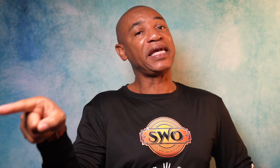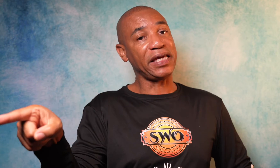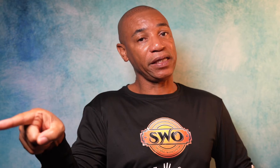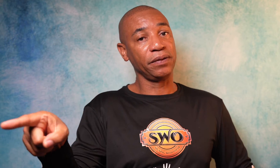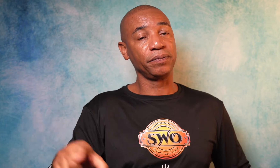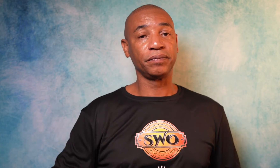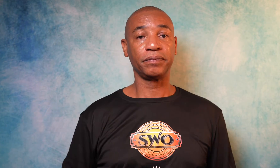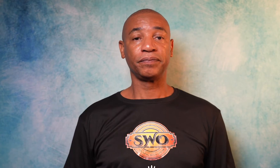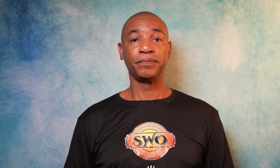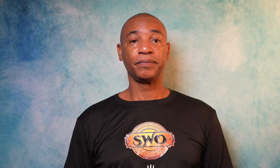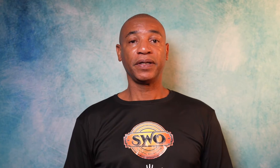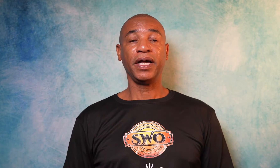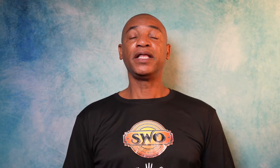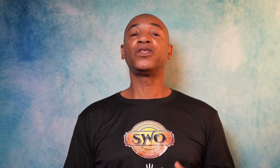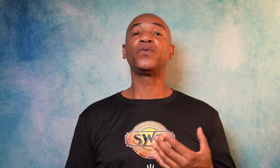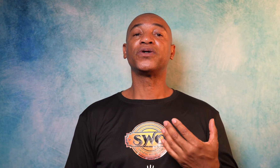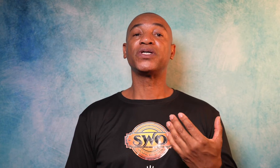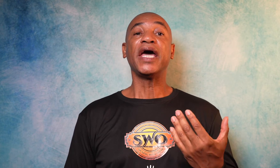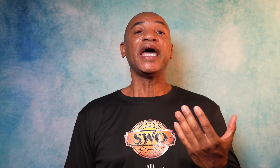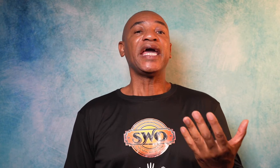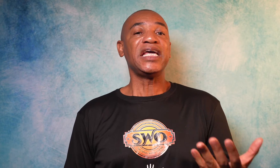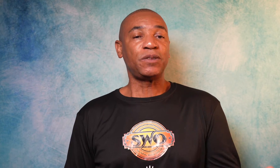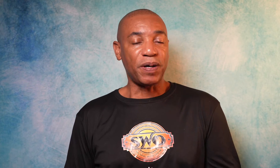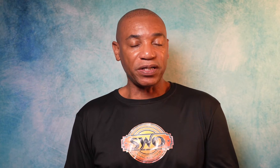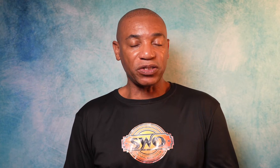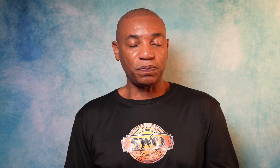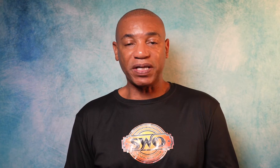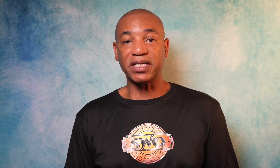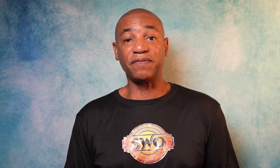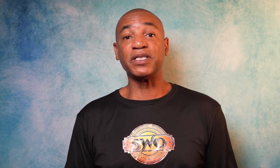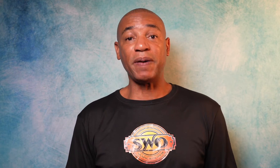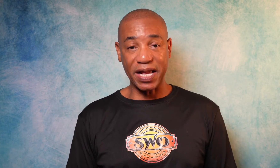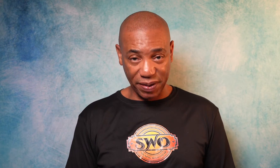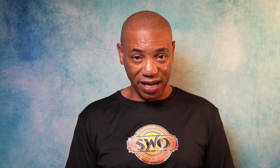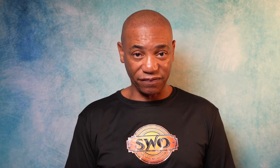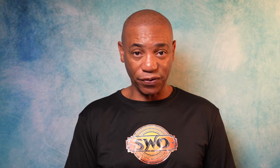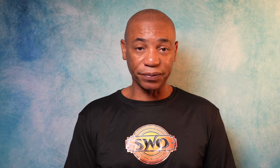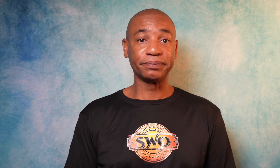he. In other words, he's punished because of his bad behavior.